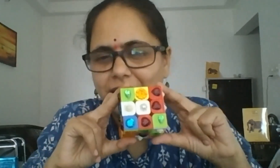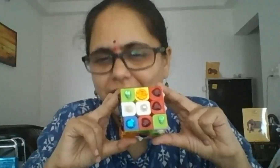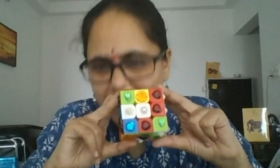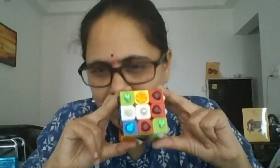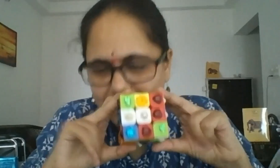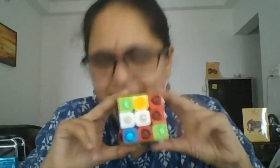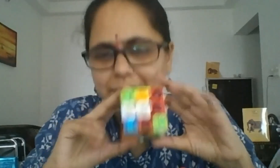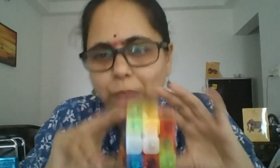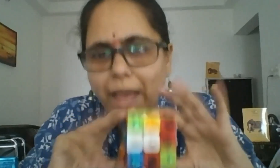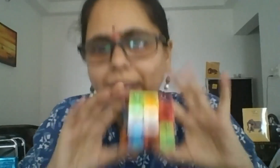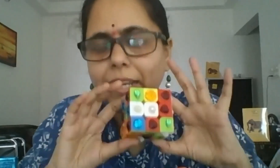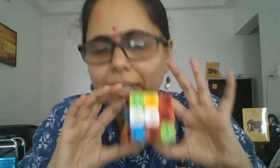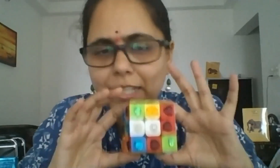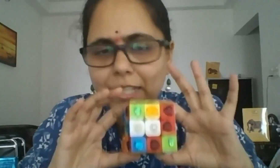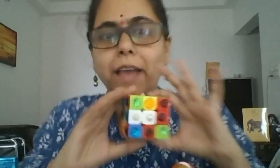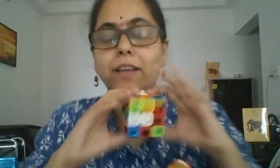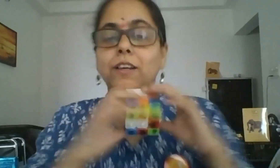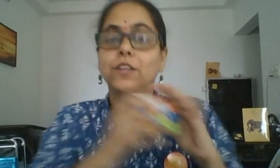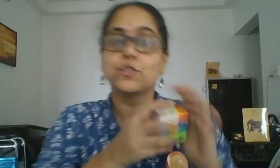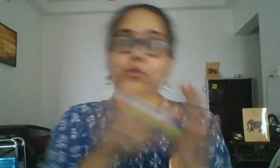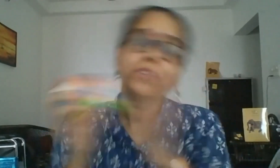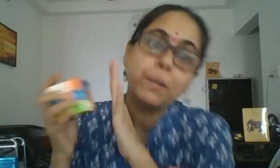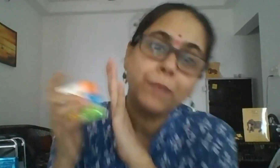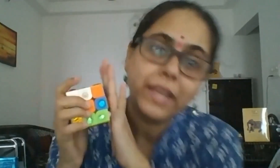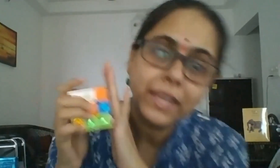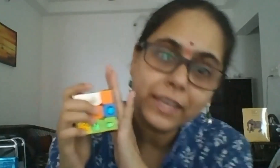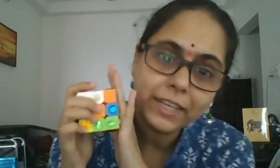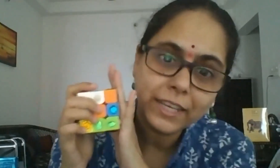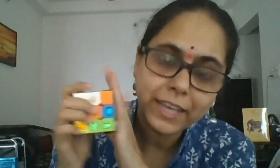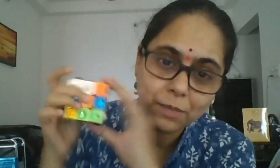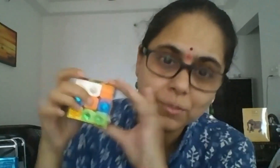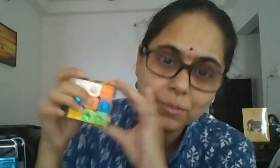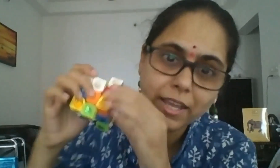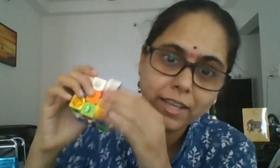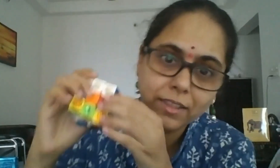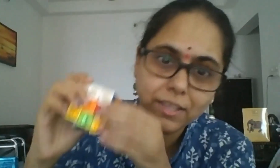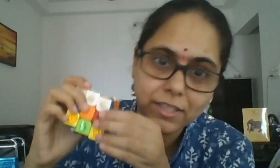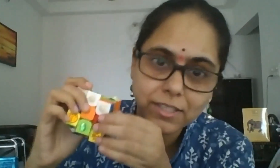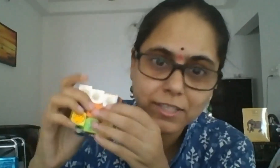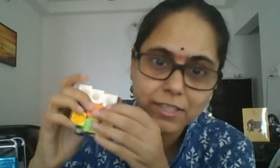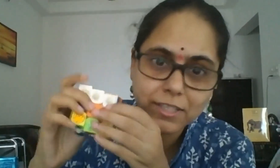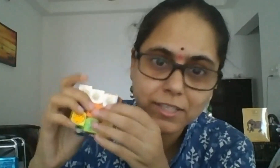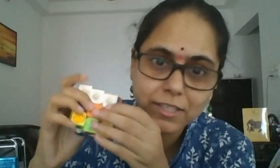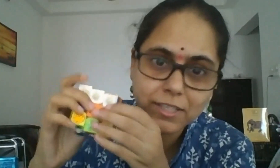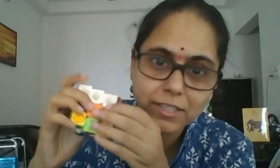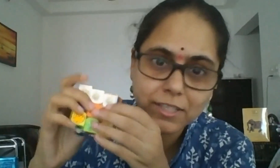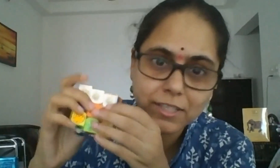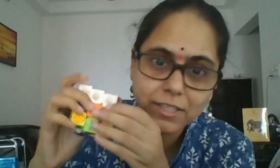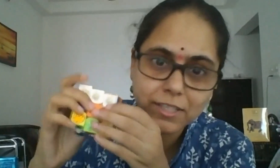Yes, it is blank. It is black. So when we are playing any games like this is called a cube, right?